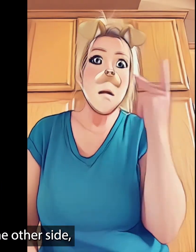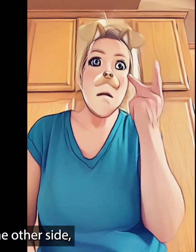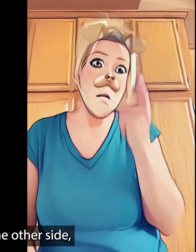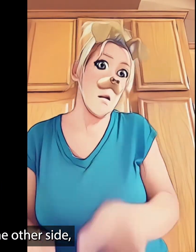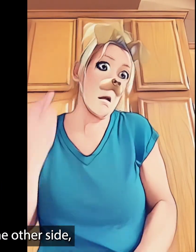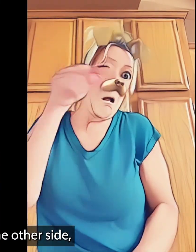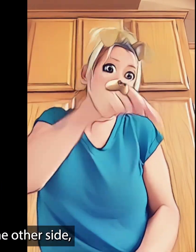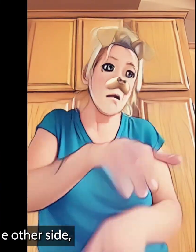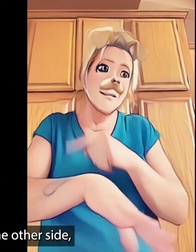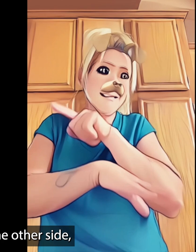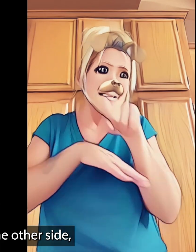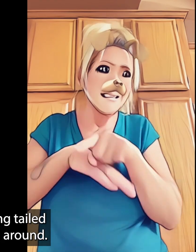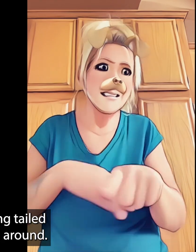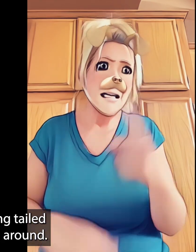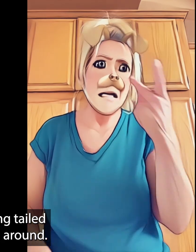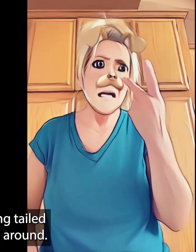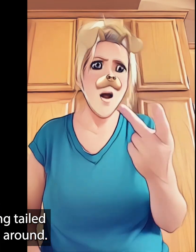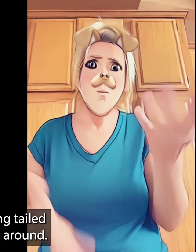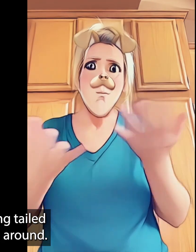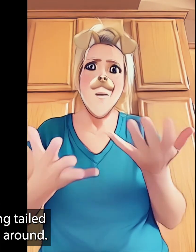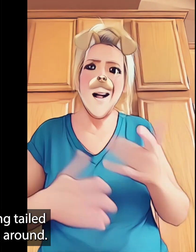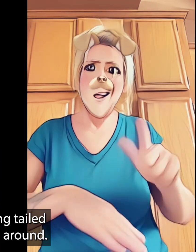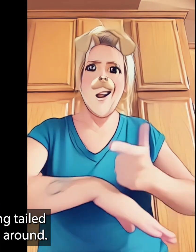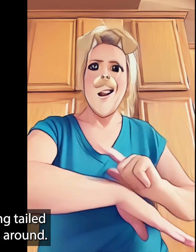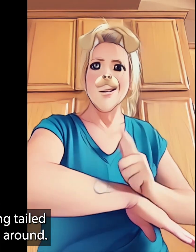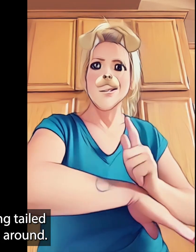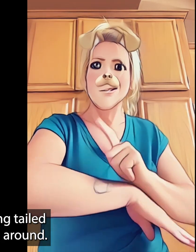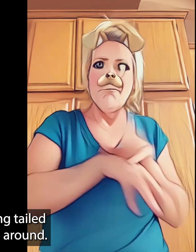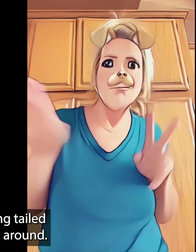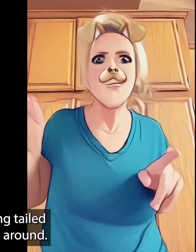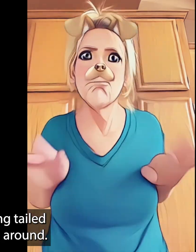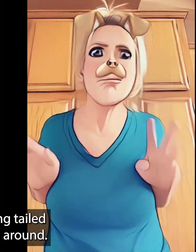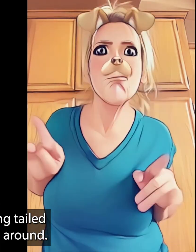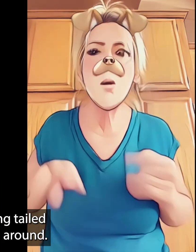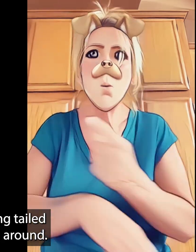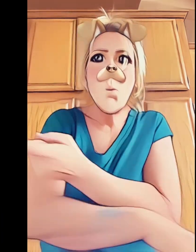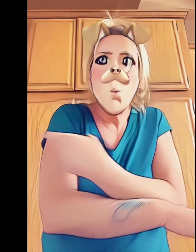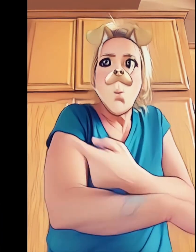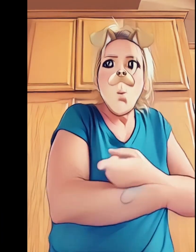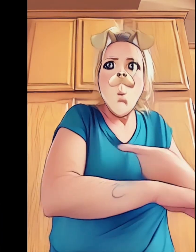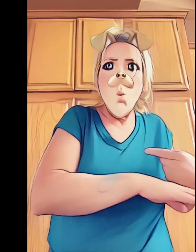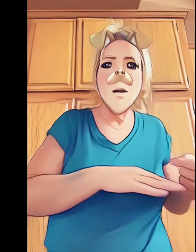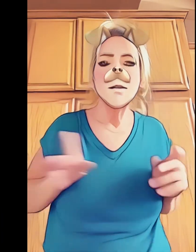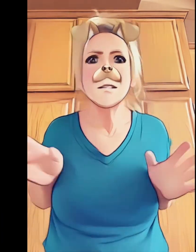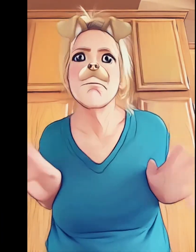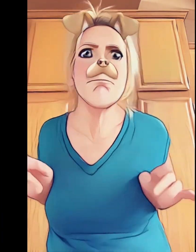Then they looked to the other side, and they saw a long-tailed little lizard darting around.